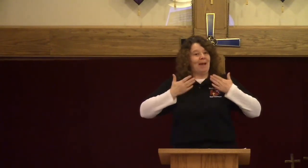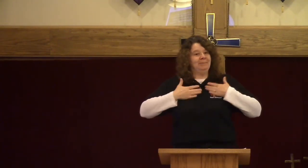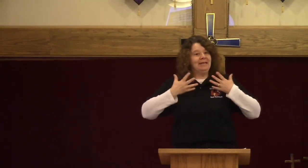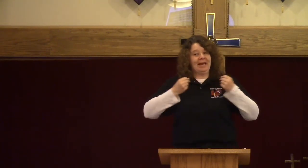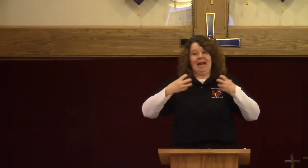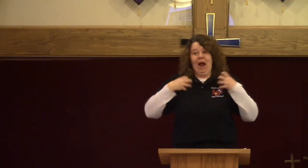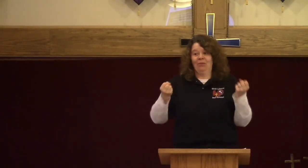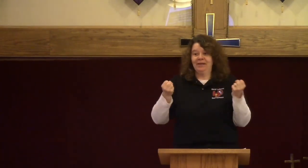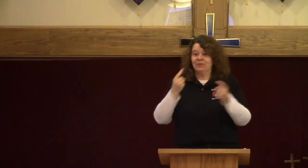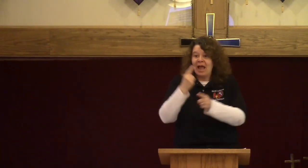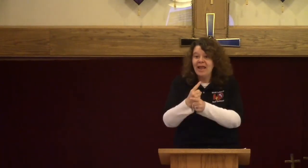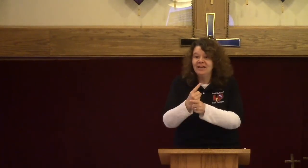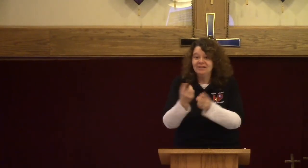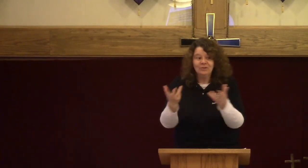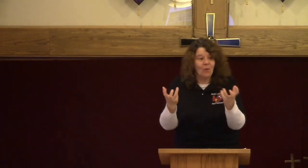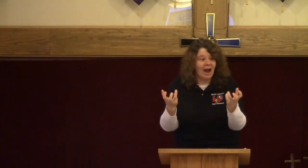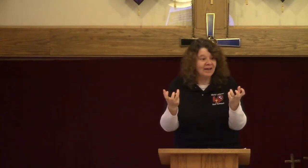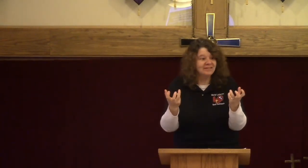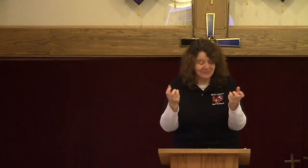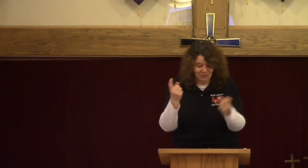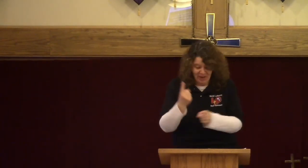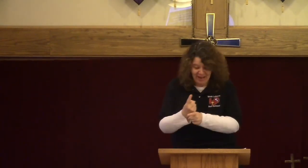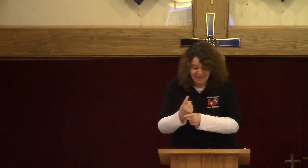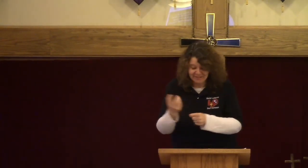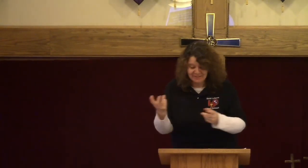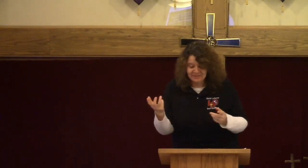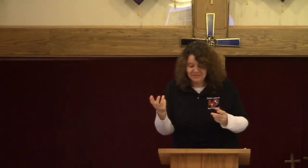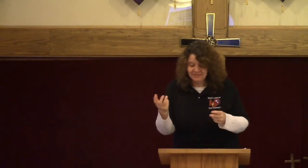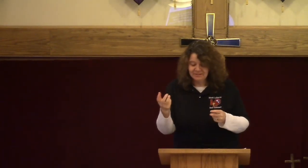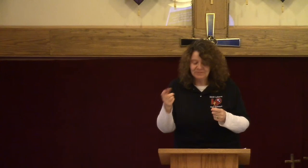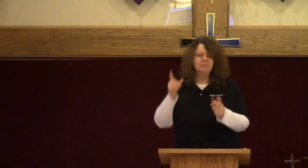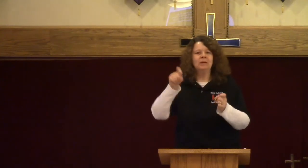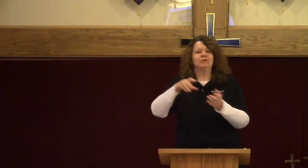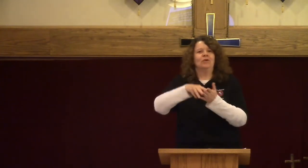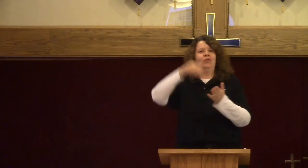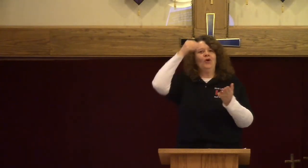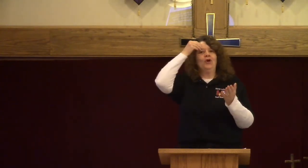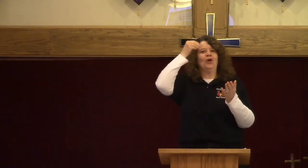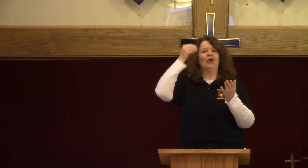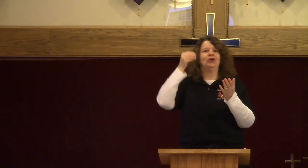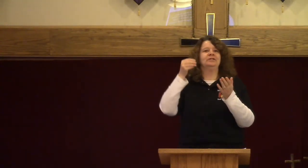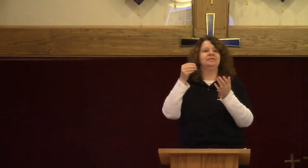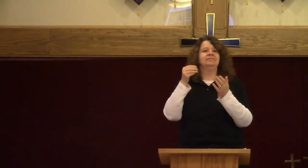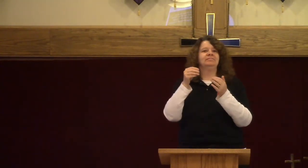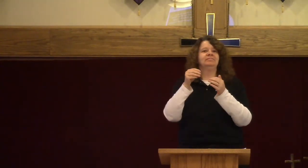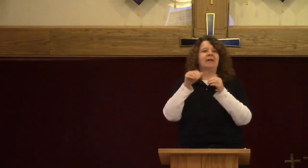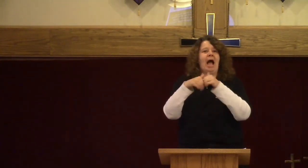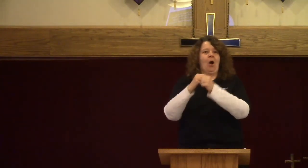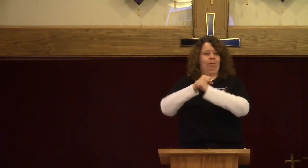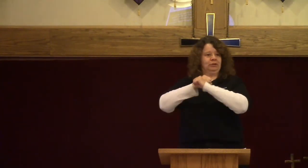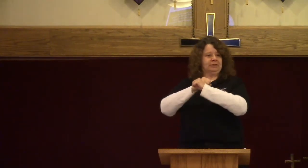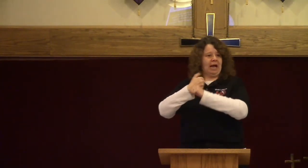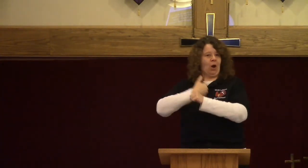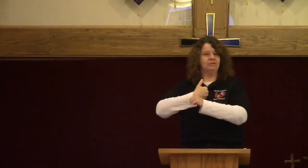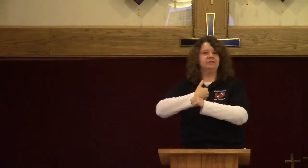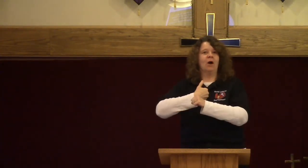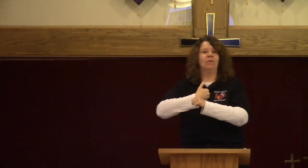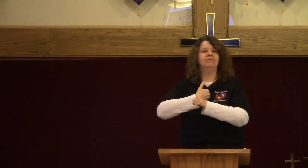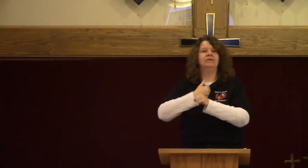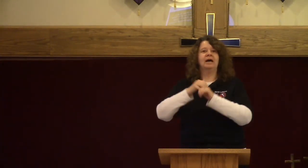Now we want to keep our church happy and healthy. We want, and so we really need to learn how to protect ourselves.